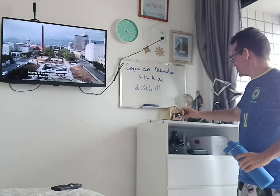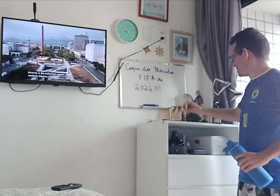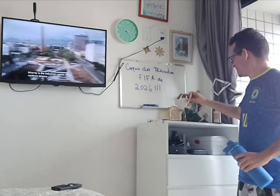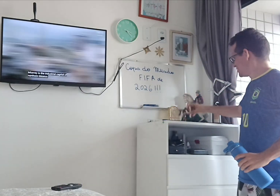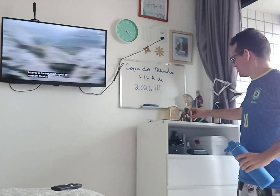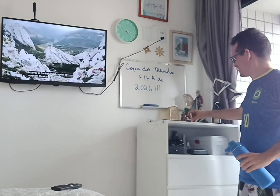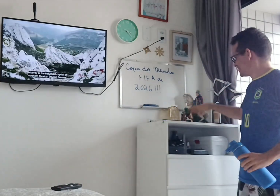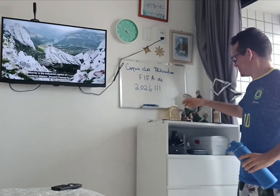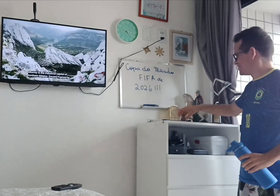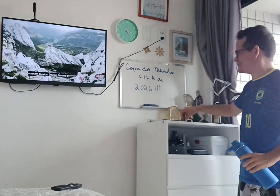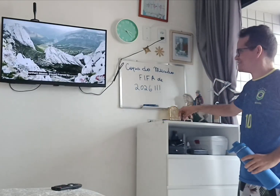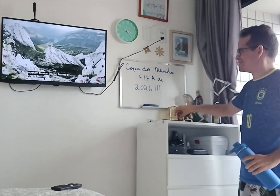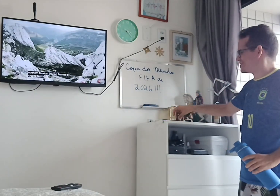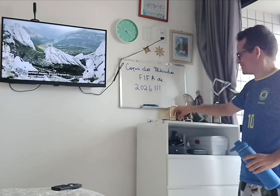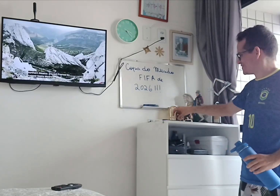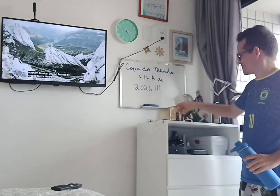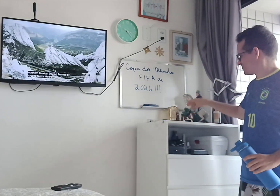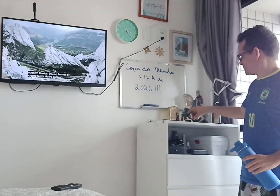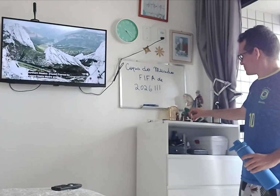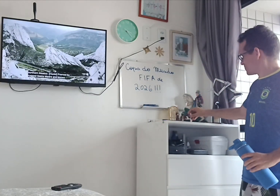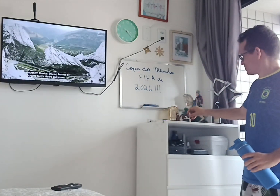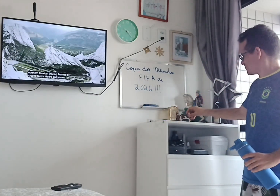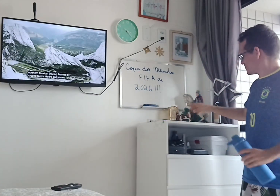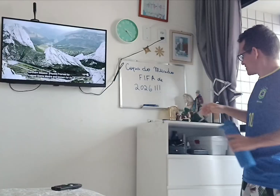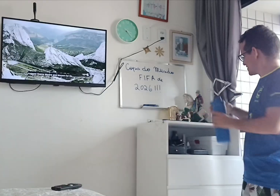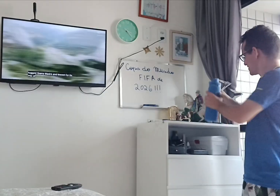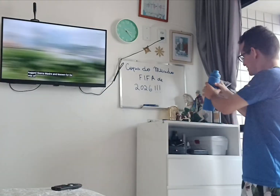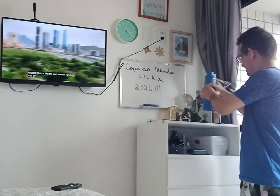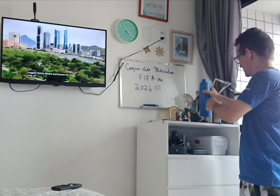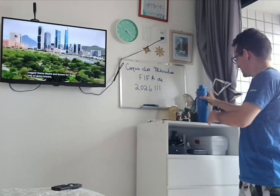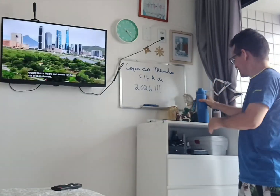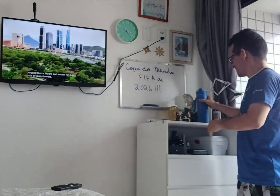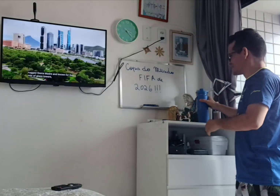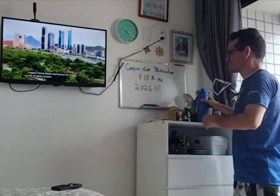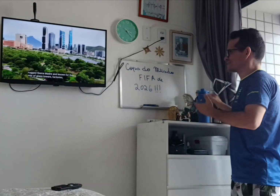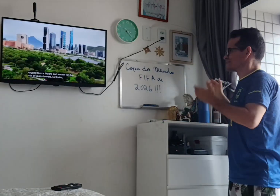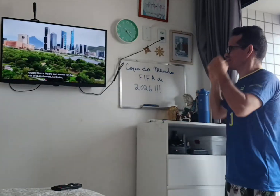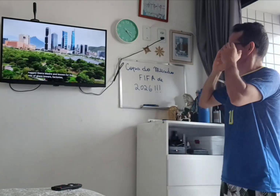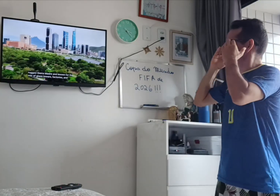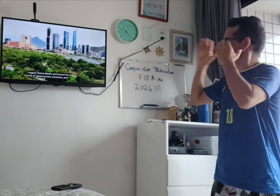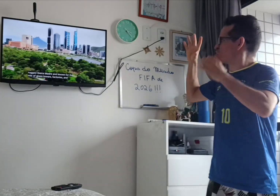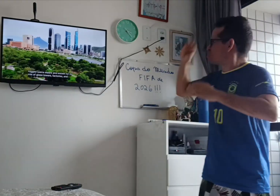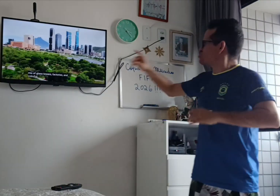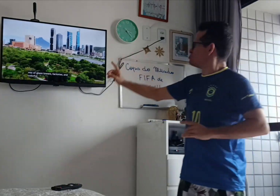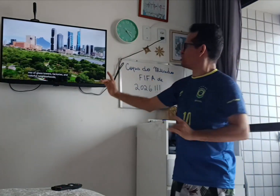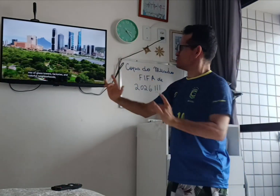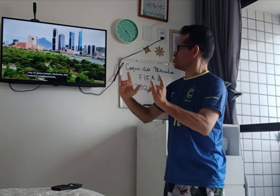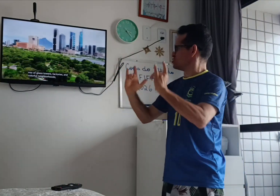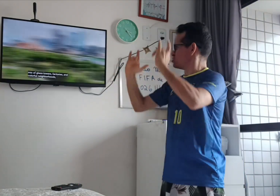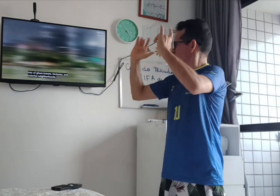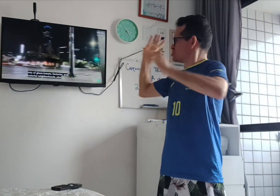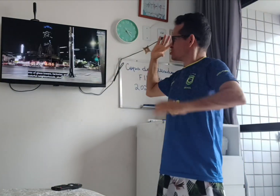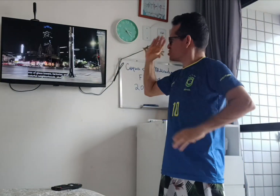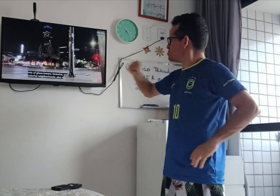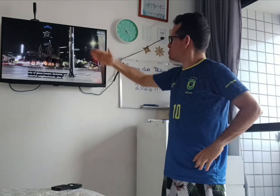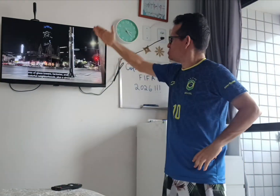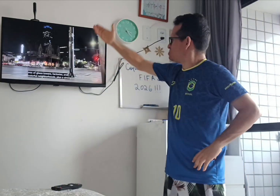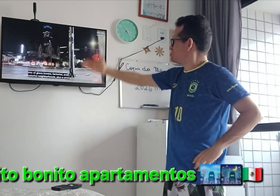Mexico, framed by rugged Sierra Madre and known for its mix of glass towers, factories, and colorful neighborhoods, plus a strong